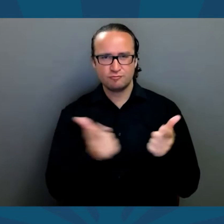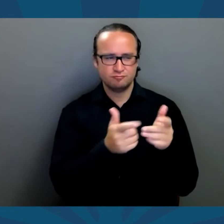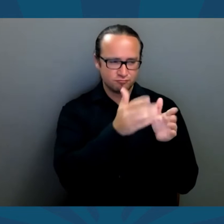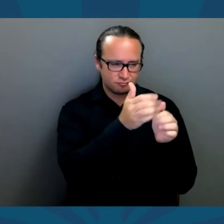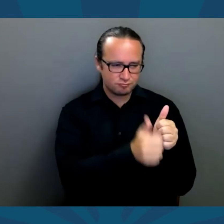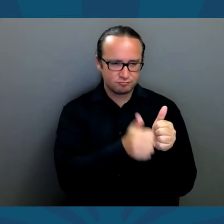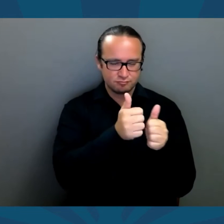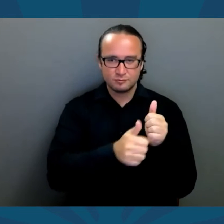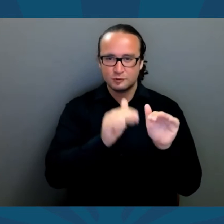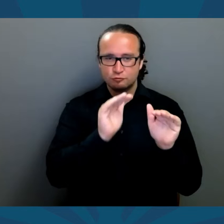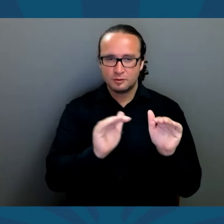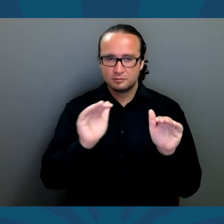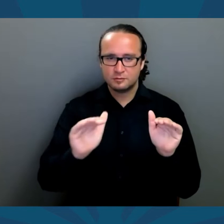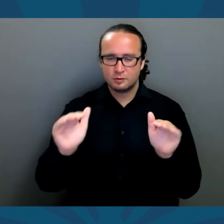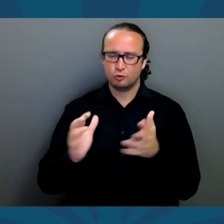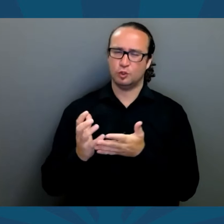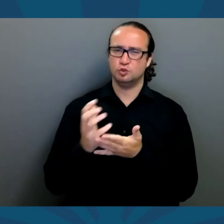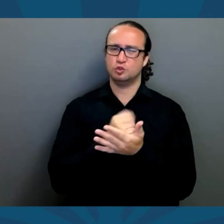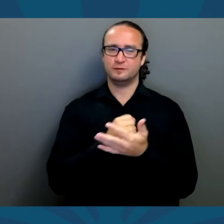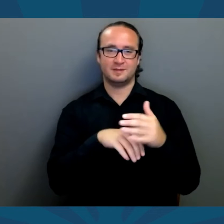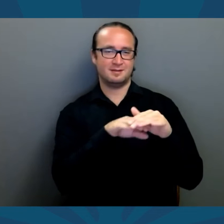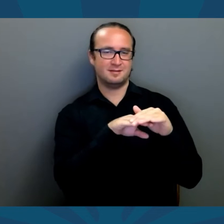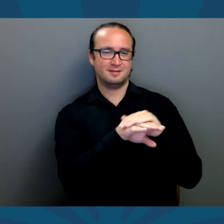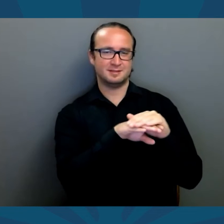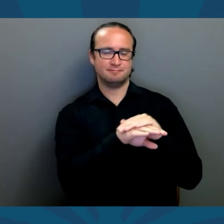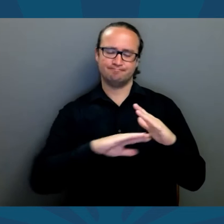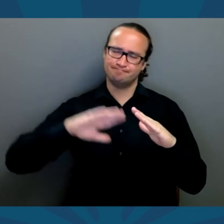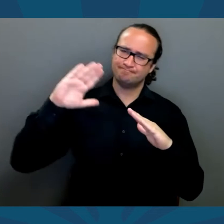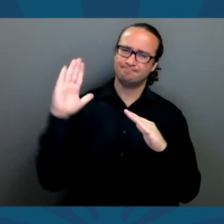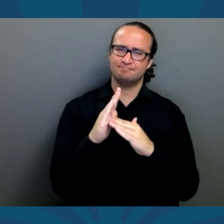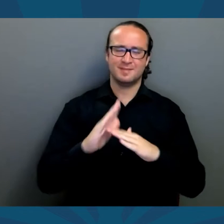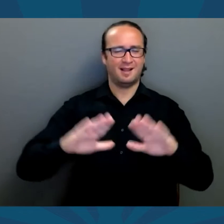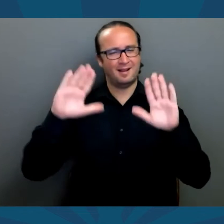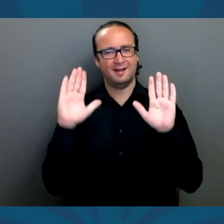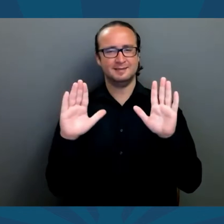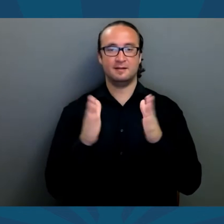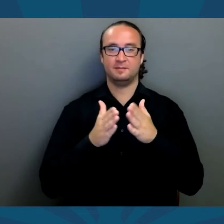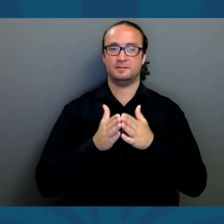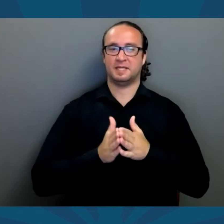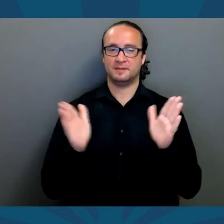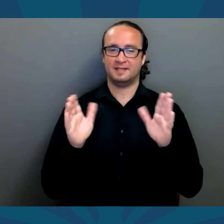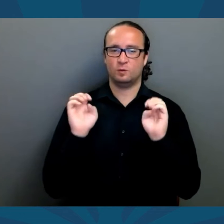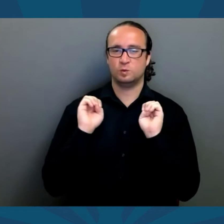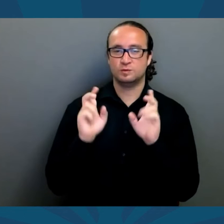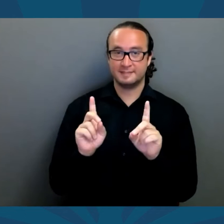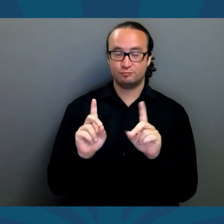I believe that every child deserves access to an excellent public education,